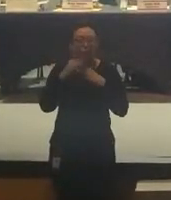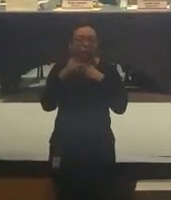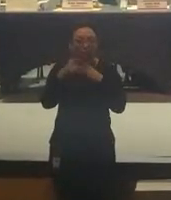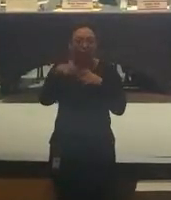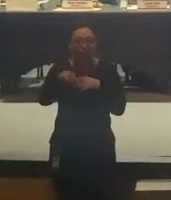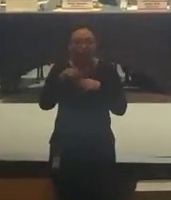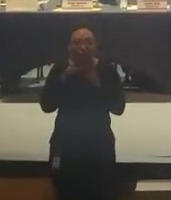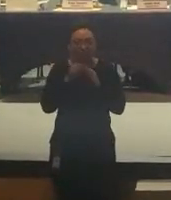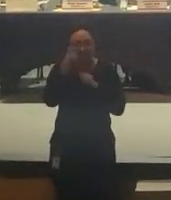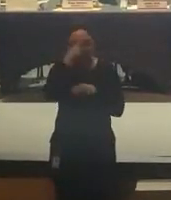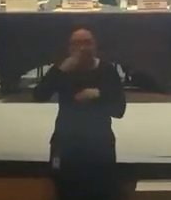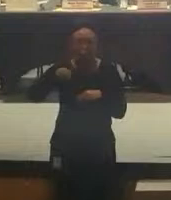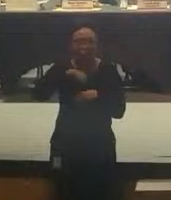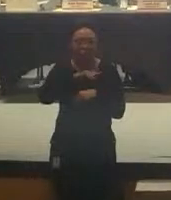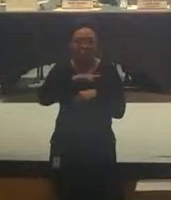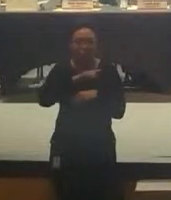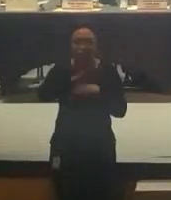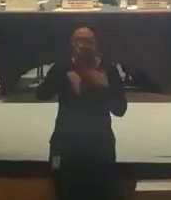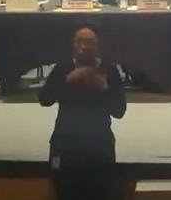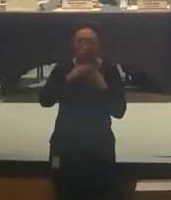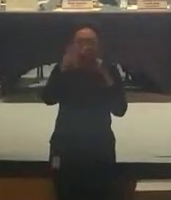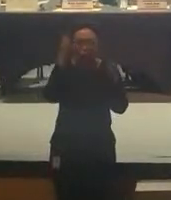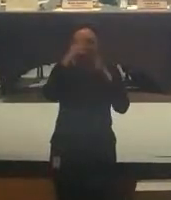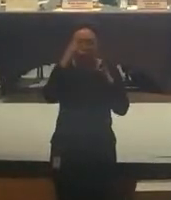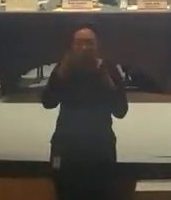meeting for us today. We're all in trouble, so.